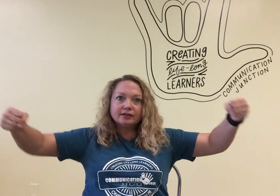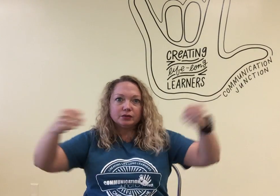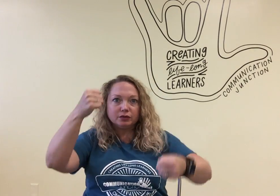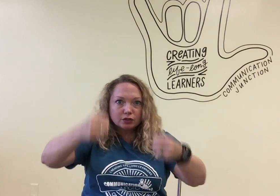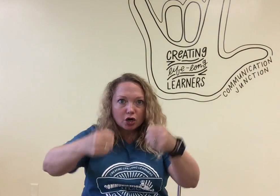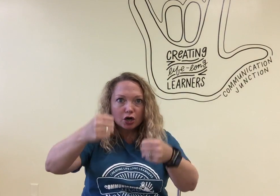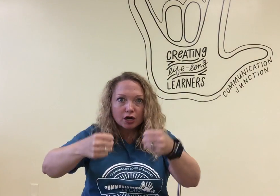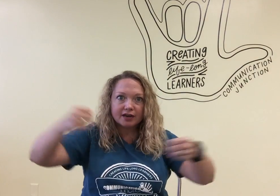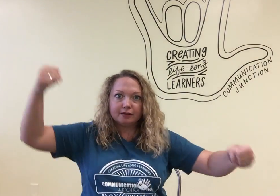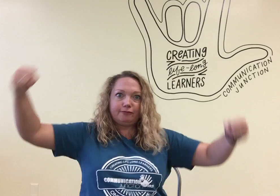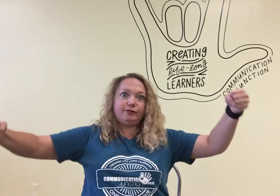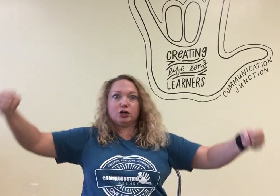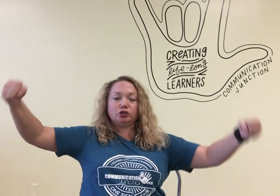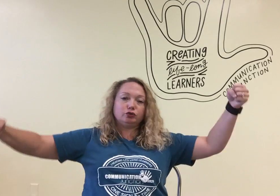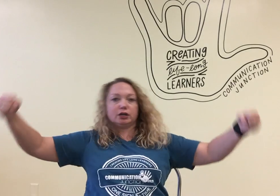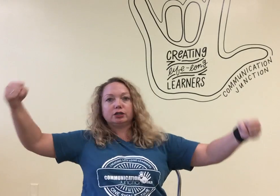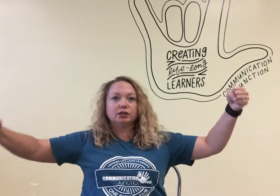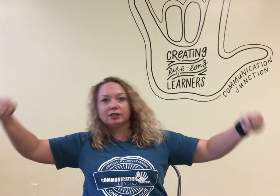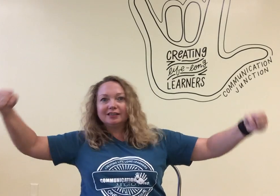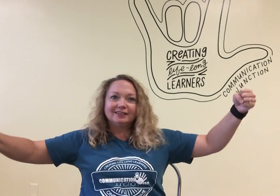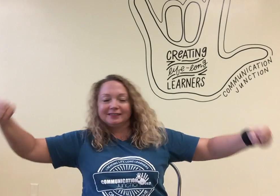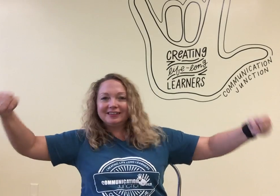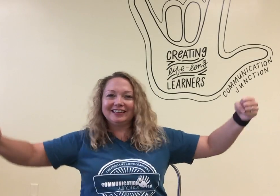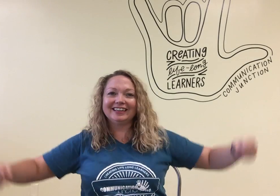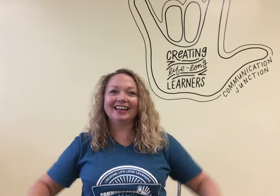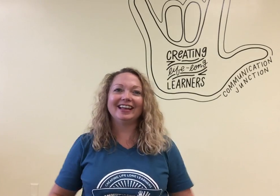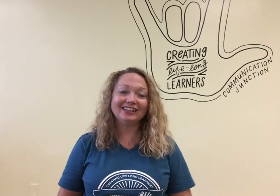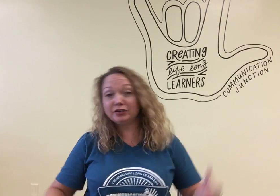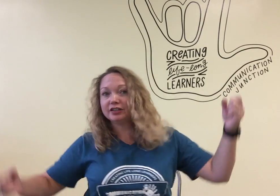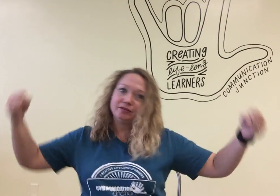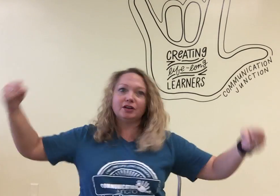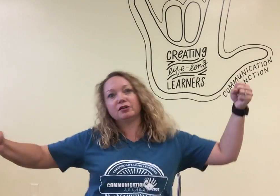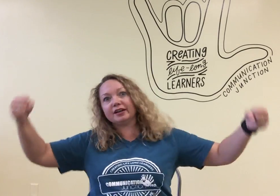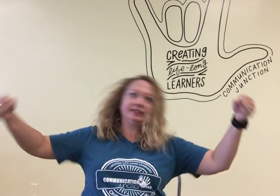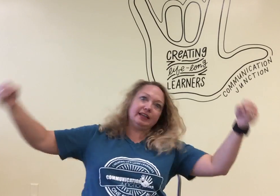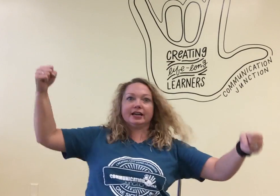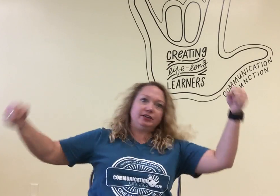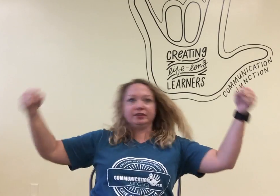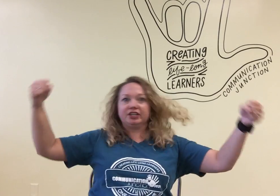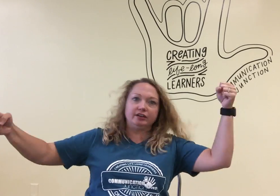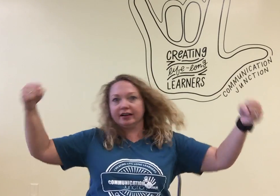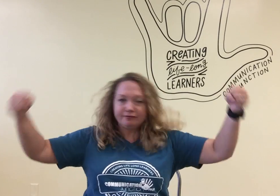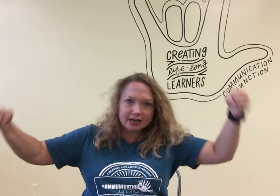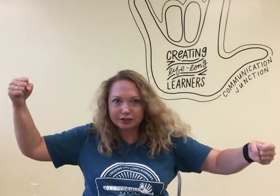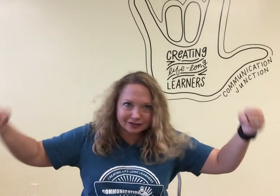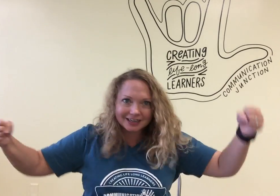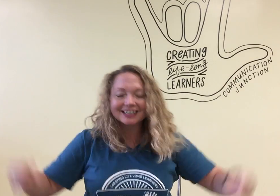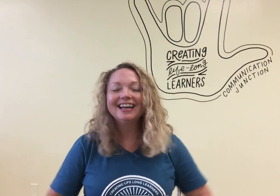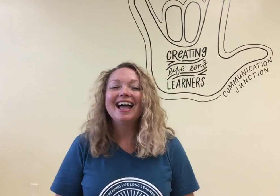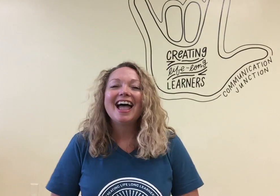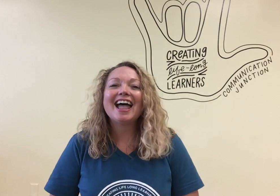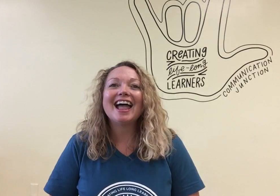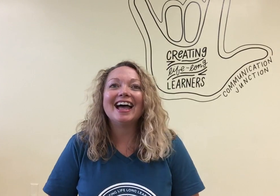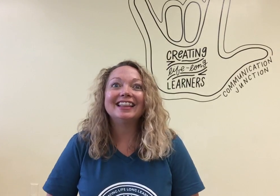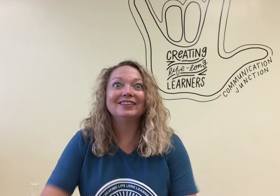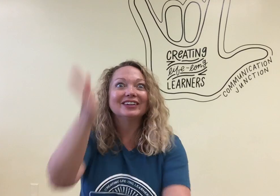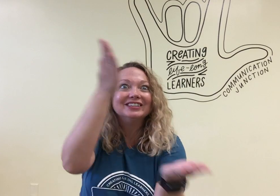So car, and then fire truck. And then you can go crazy like I do and shake your head, fire truck. And then we're gonna do